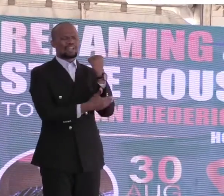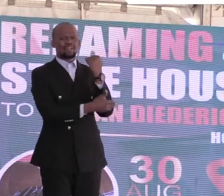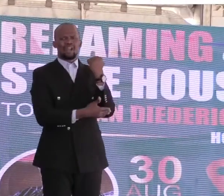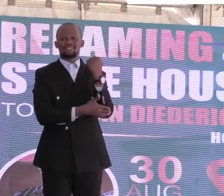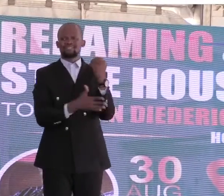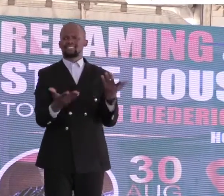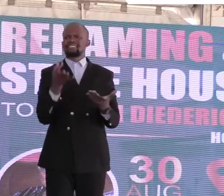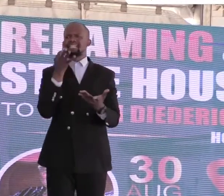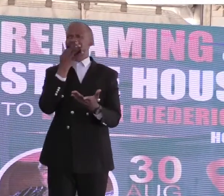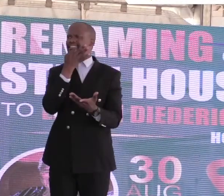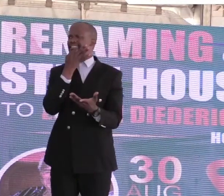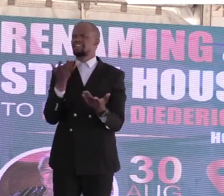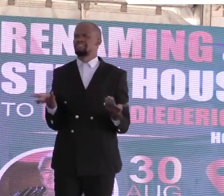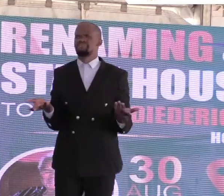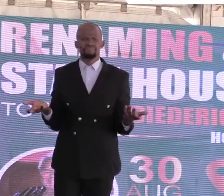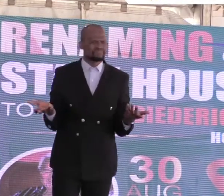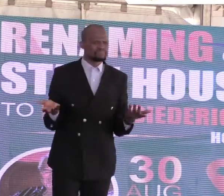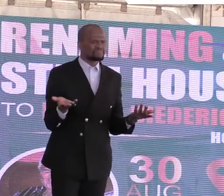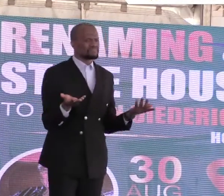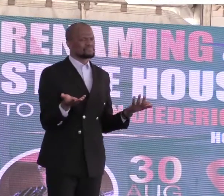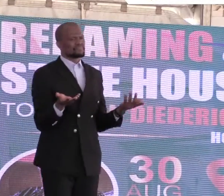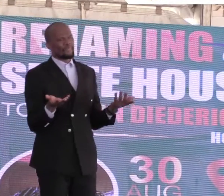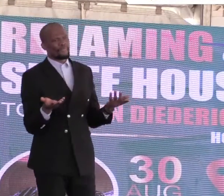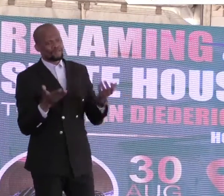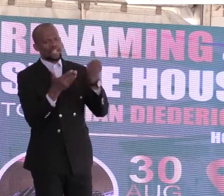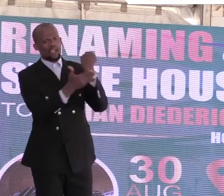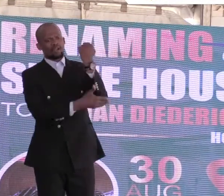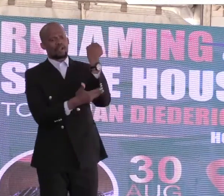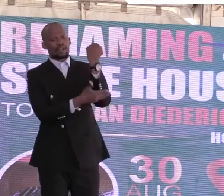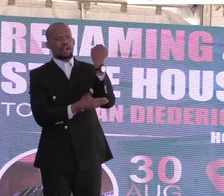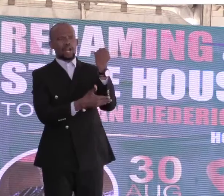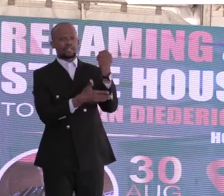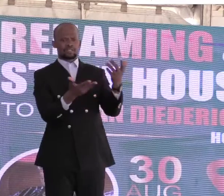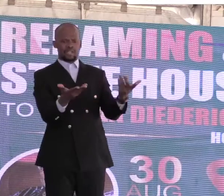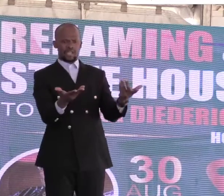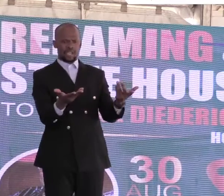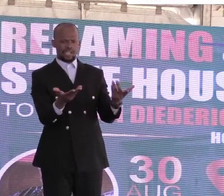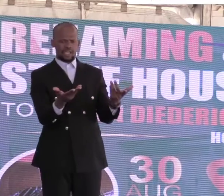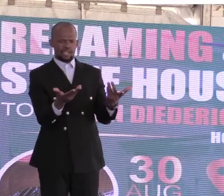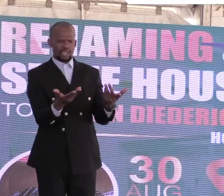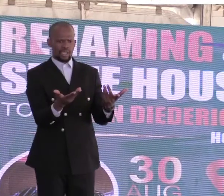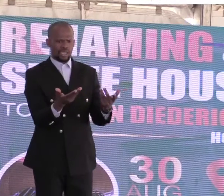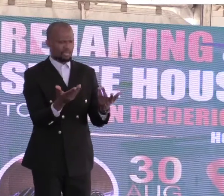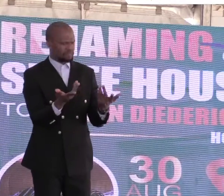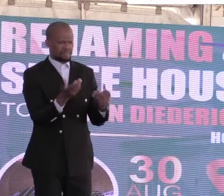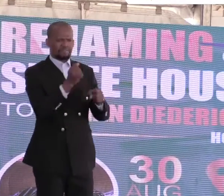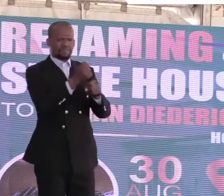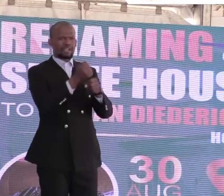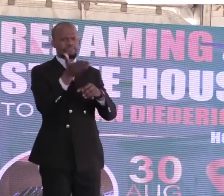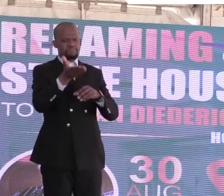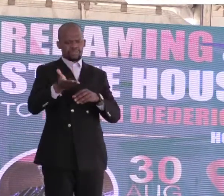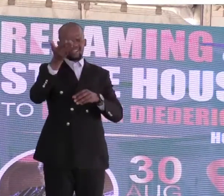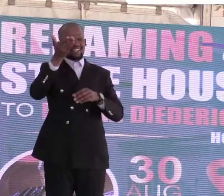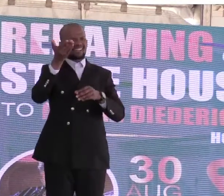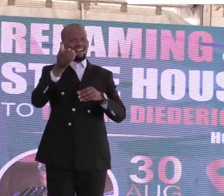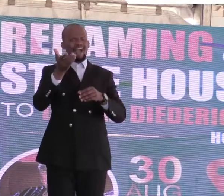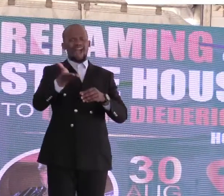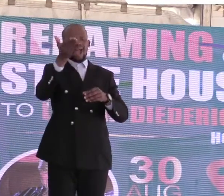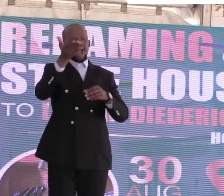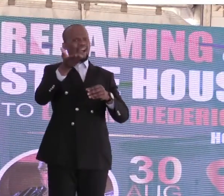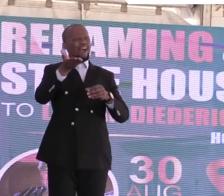to be a country made up of a high percentage of Christians,